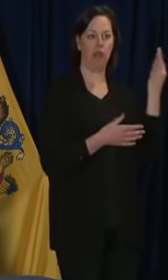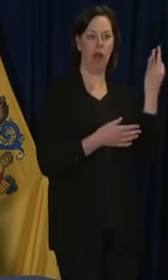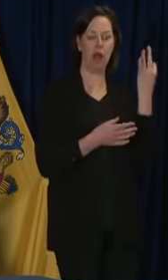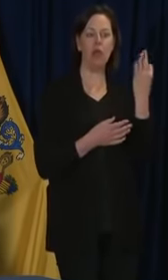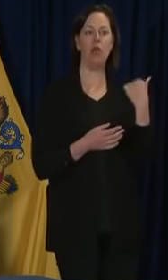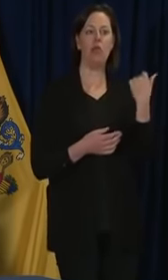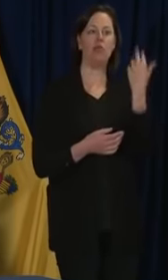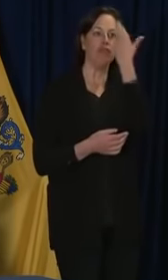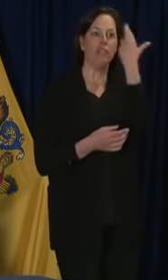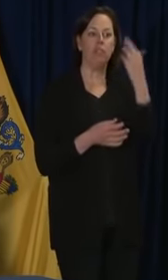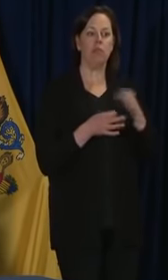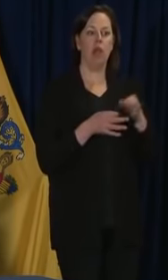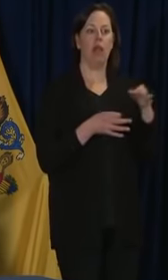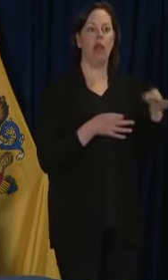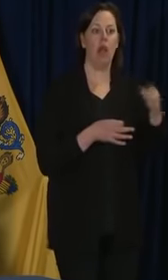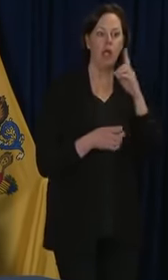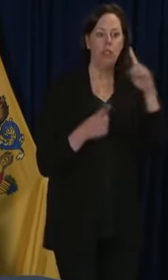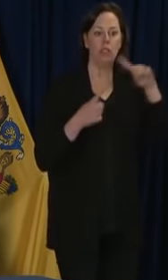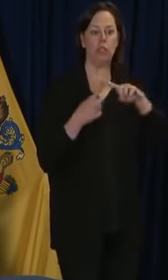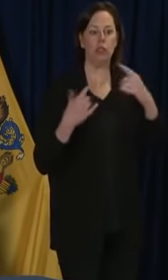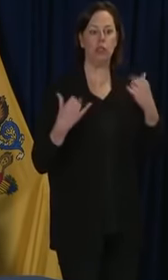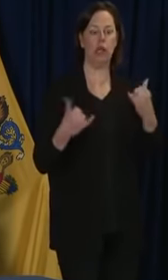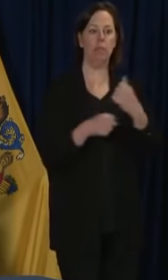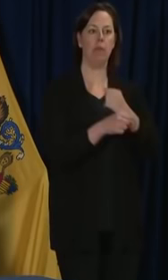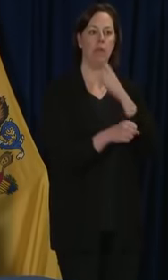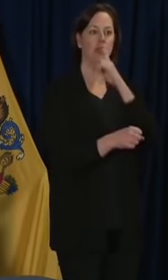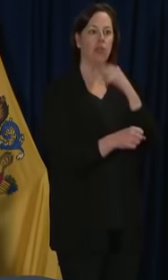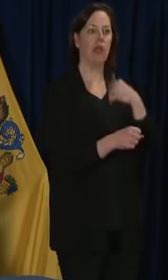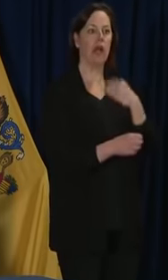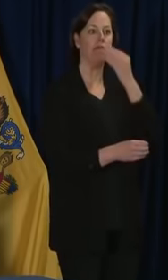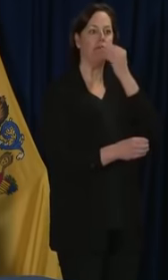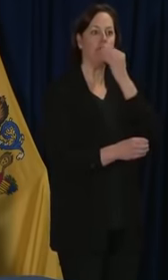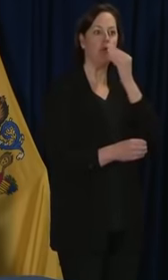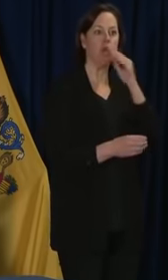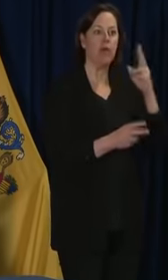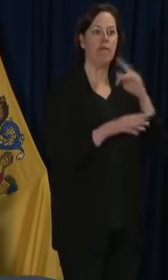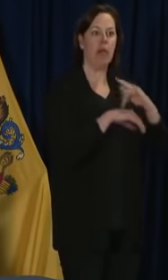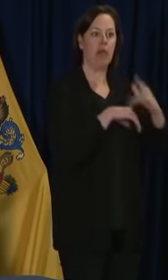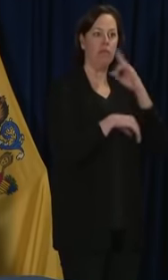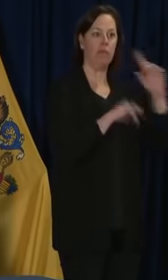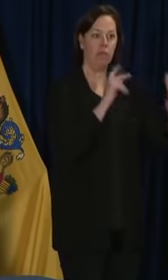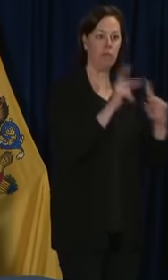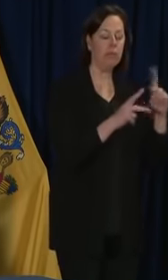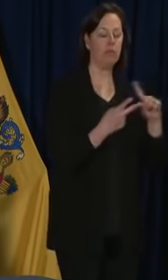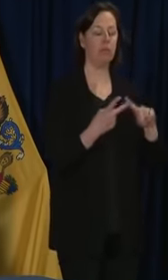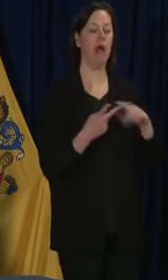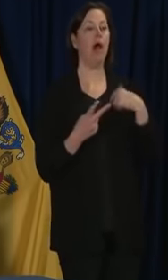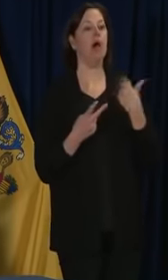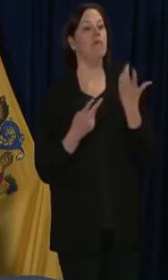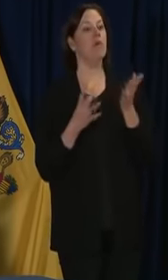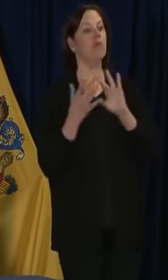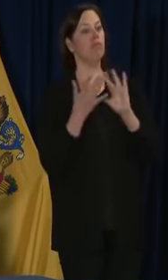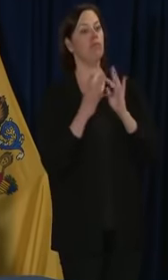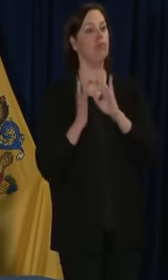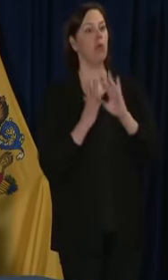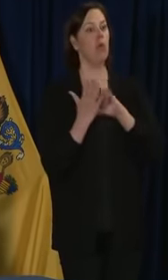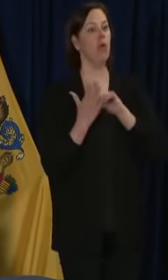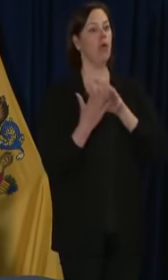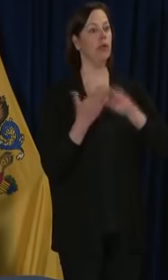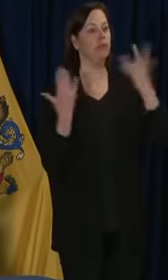security, daycare, remote learning pieces as best in hand as possible across as many